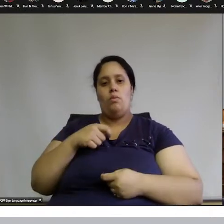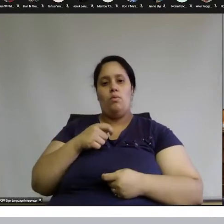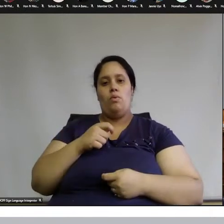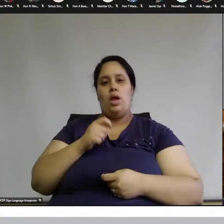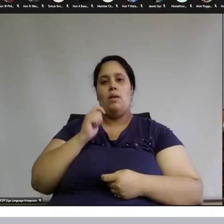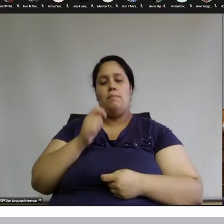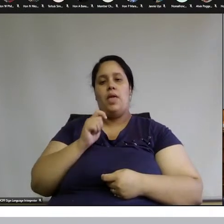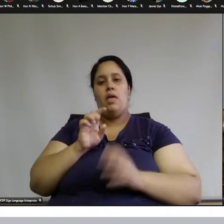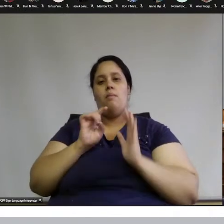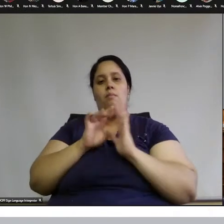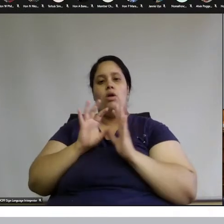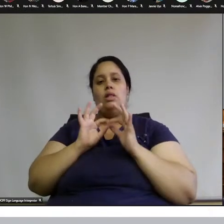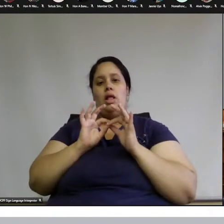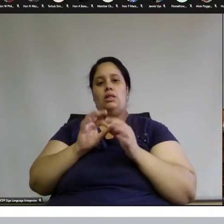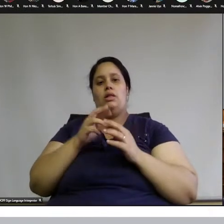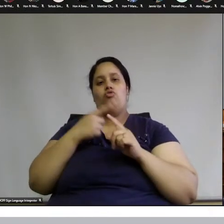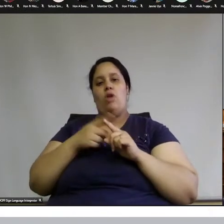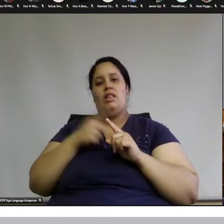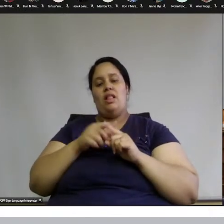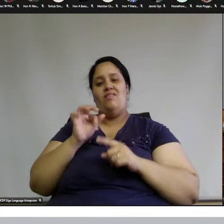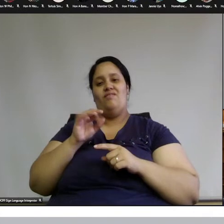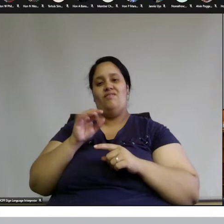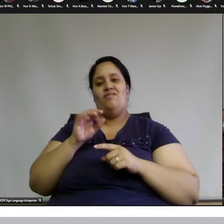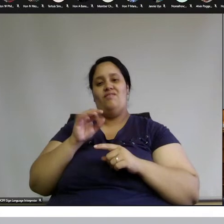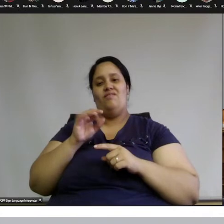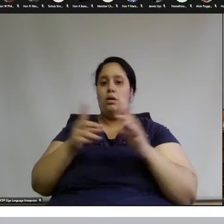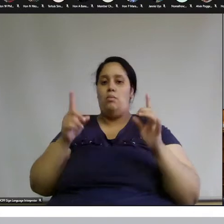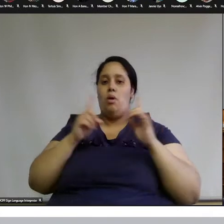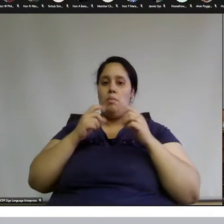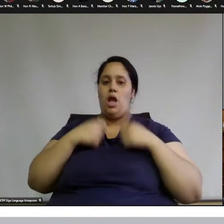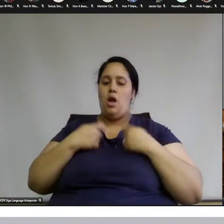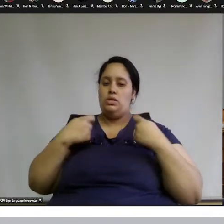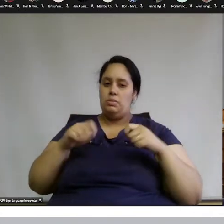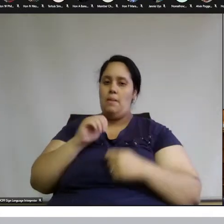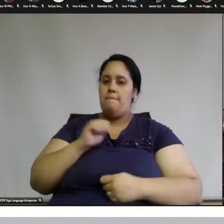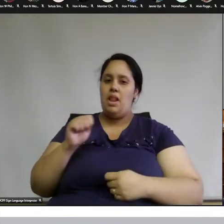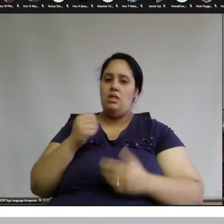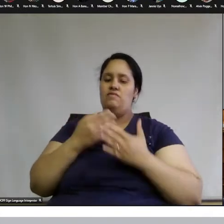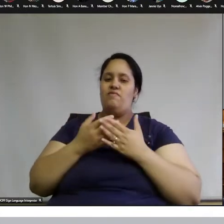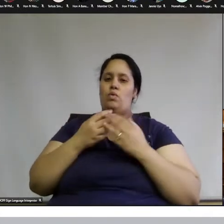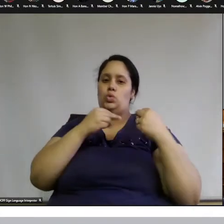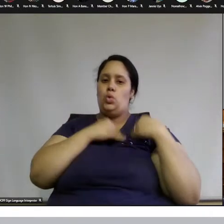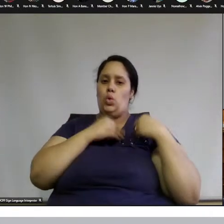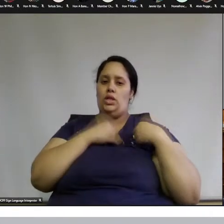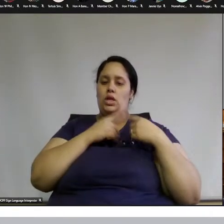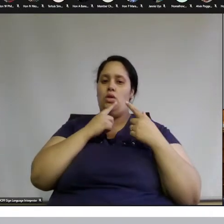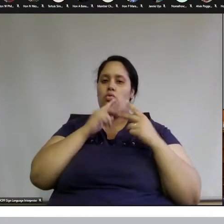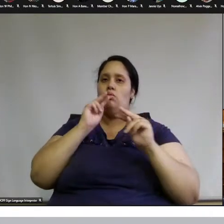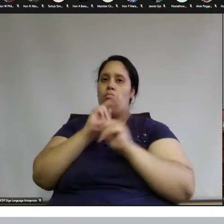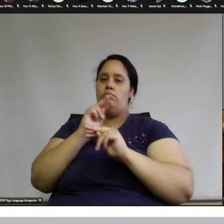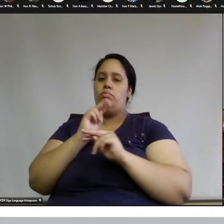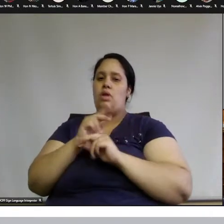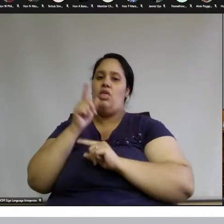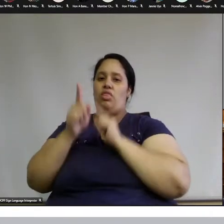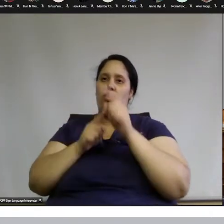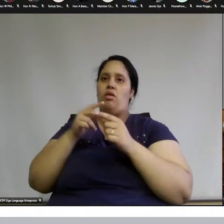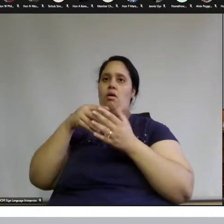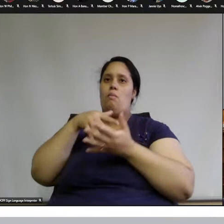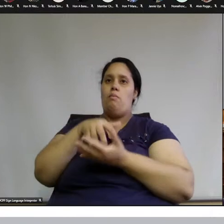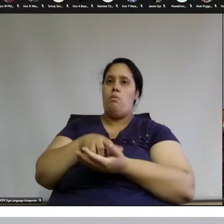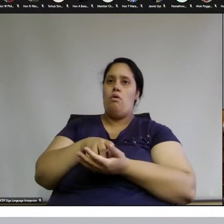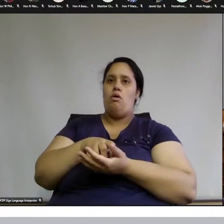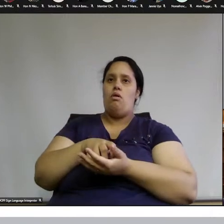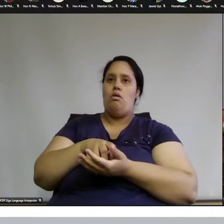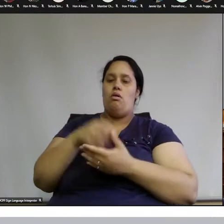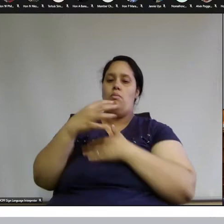rental fees. This department spends millions on security to prosecute and victimize the poor who live in